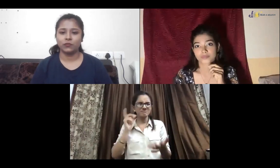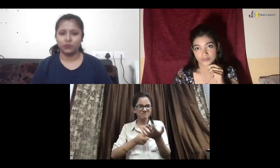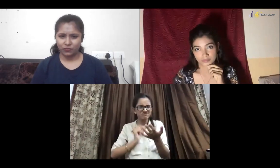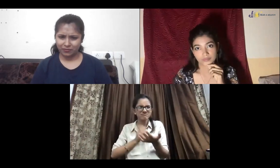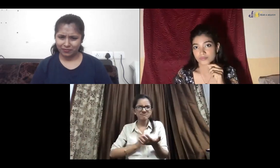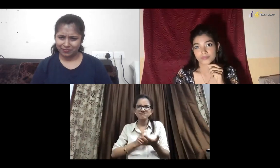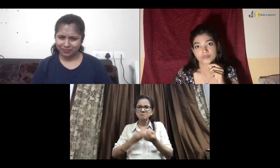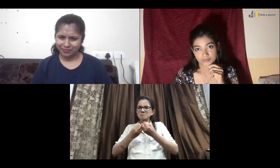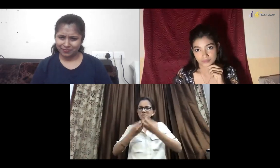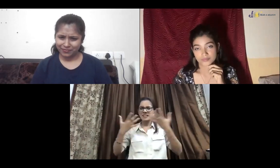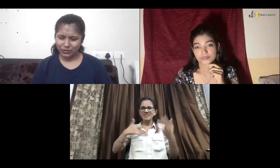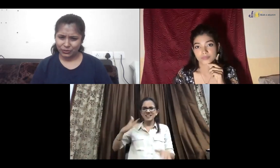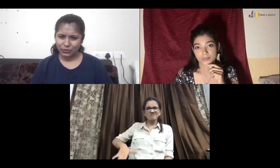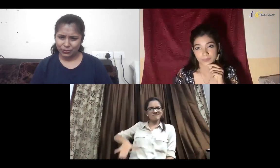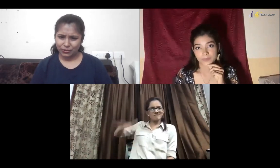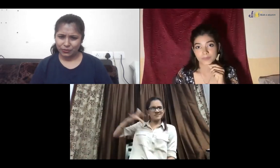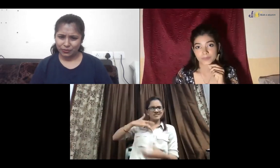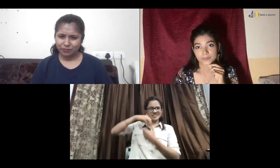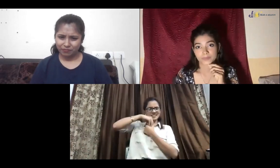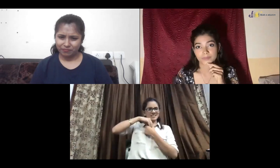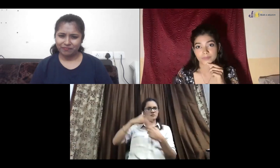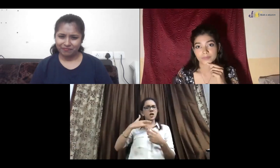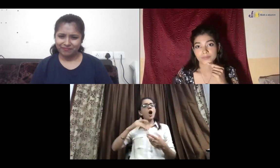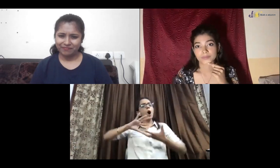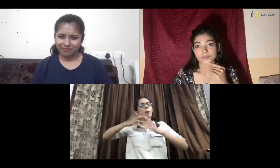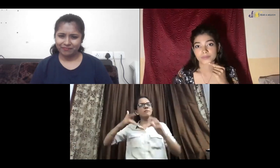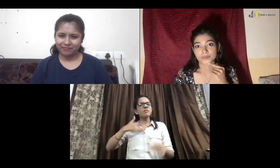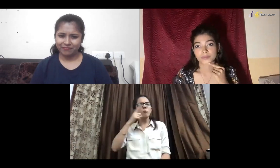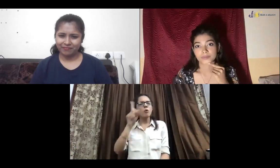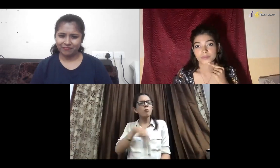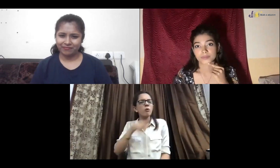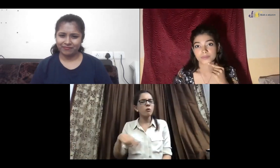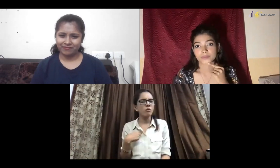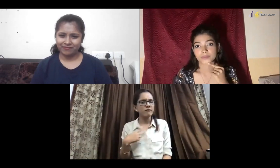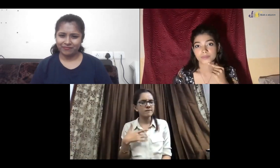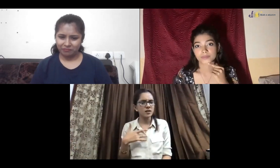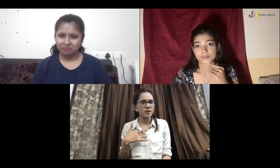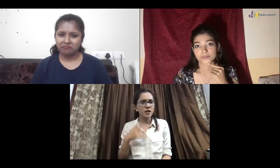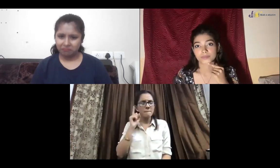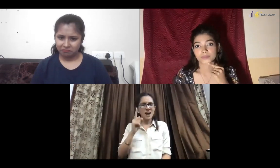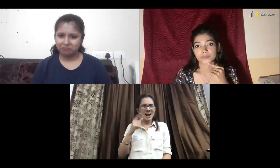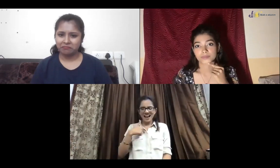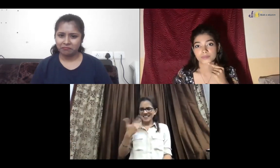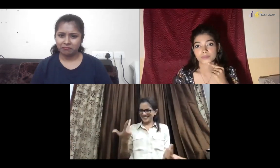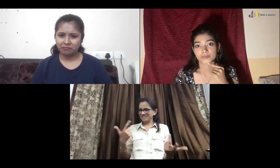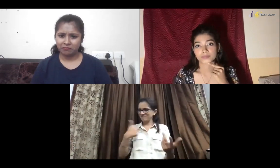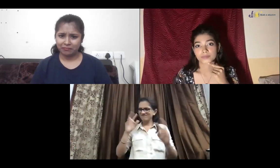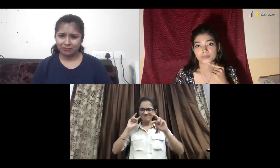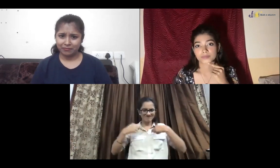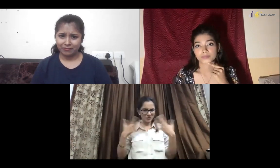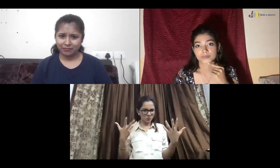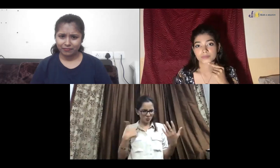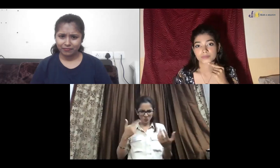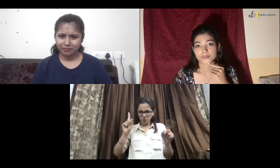you have to wear white shirt only, and there were a lot of things which we have been asked to follow. What wrong with it? So we